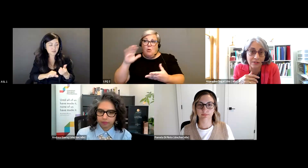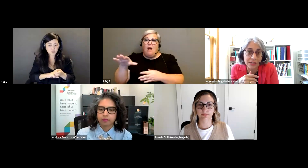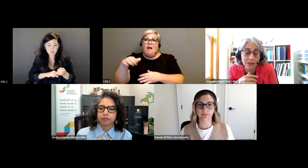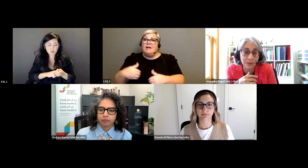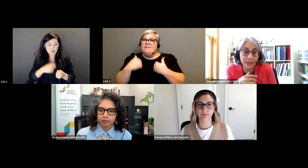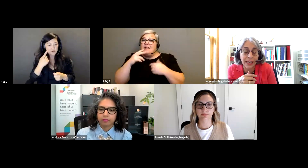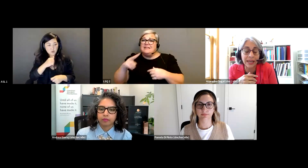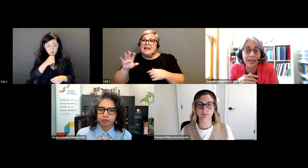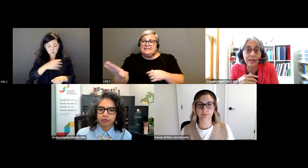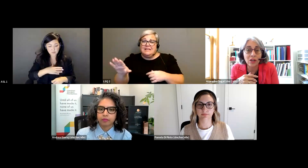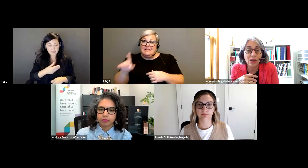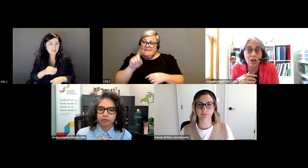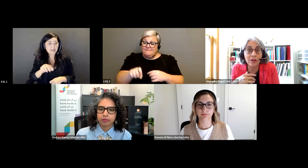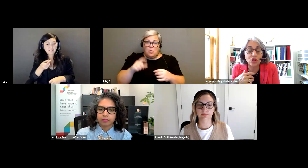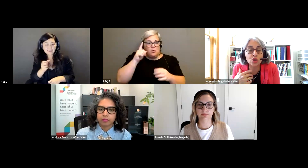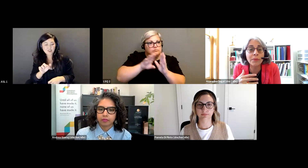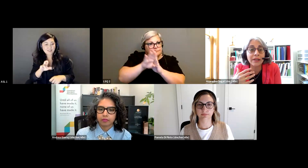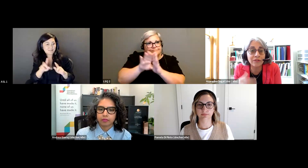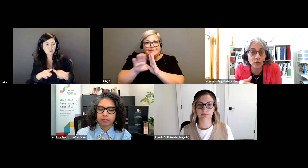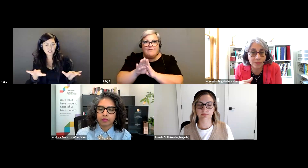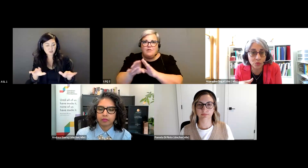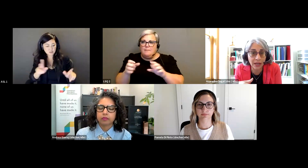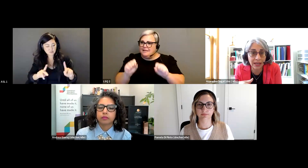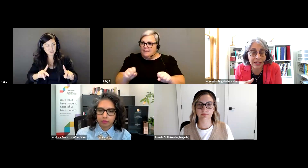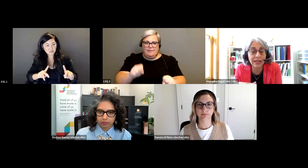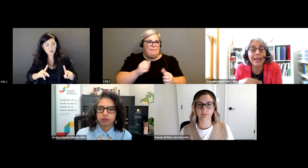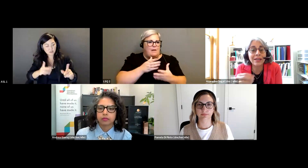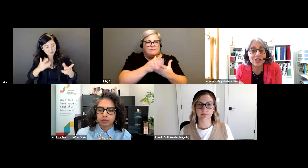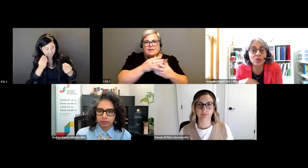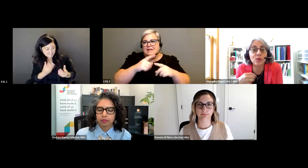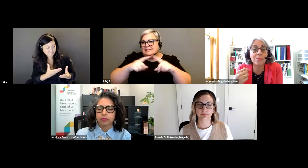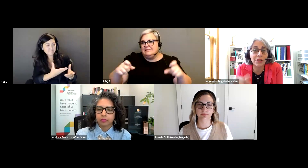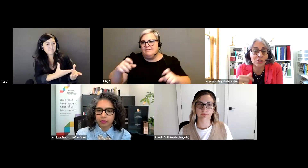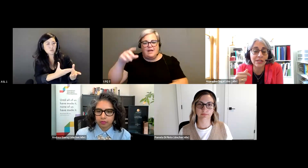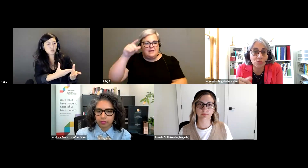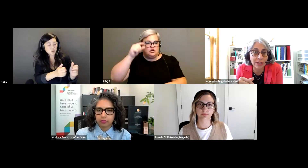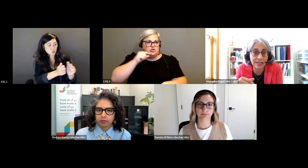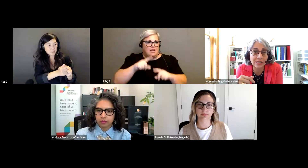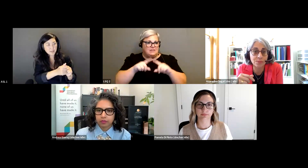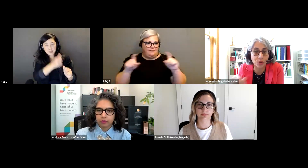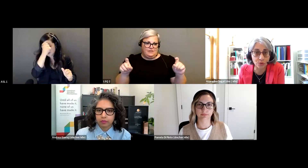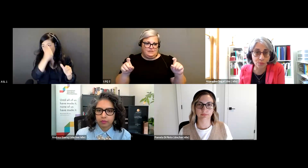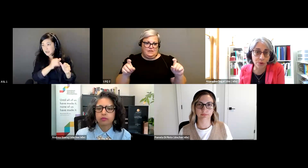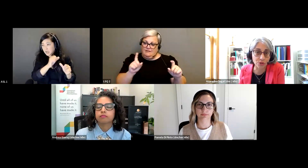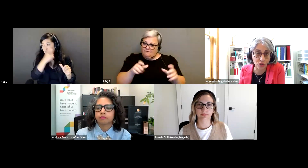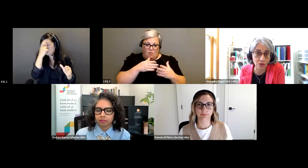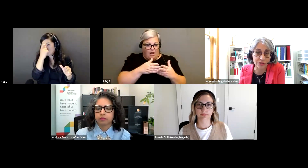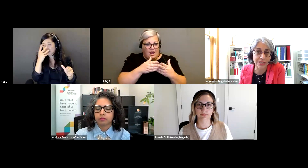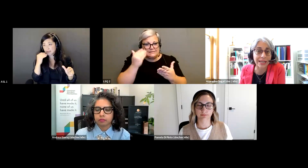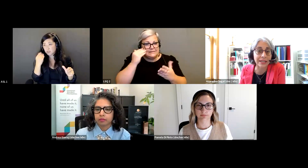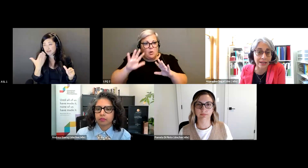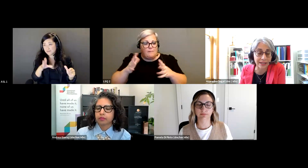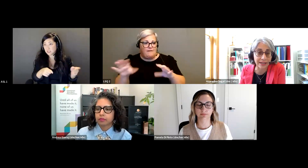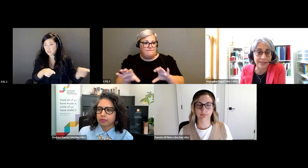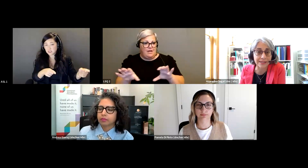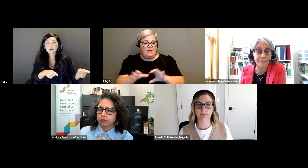gender diverse people in a trauma-informed way into emergency readiness protocols